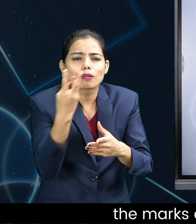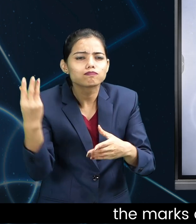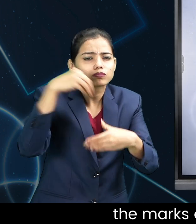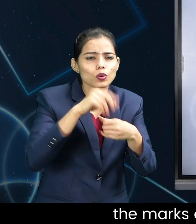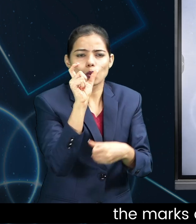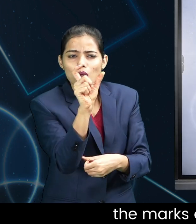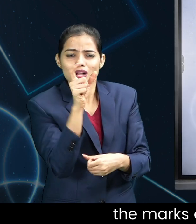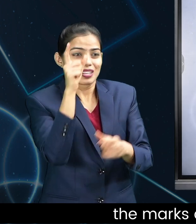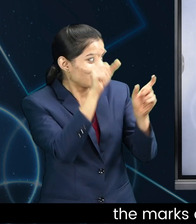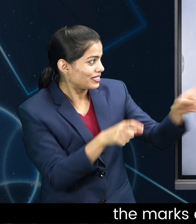column.